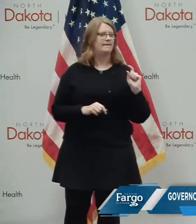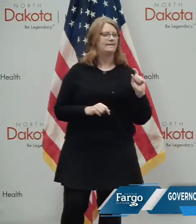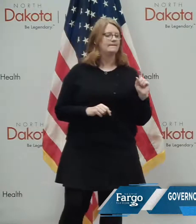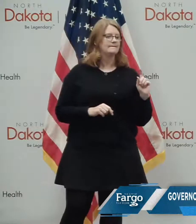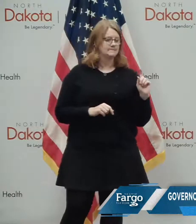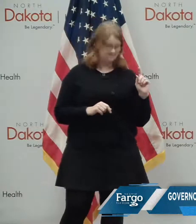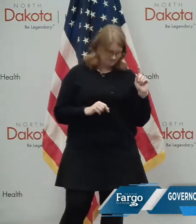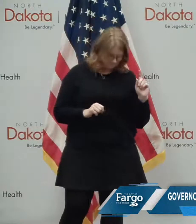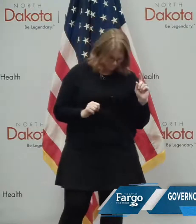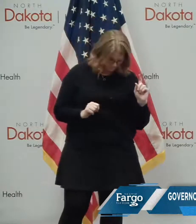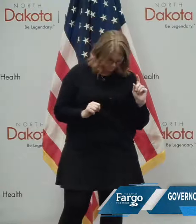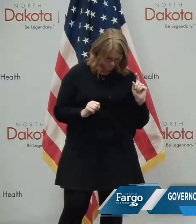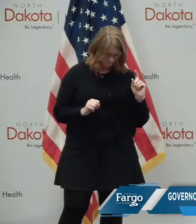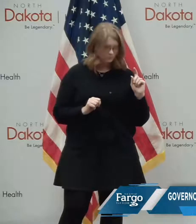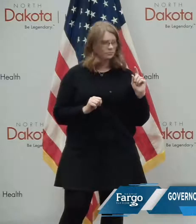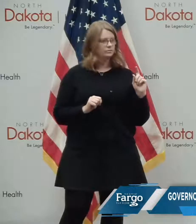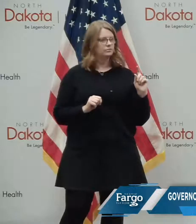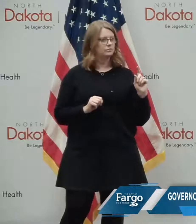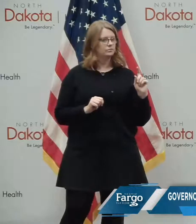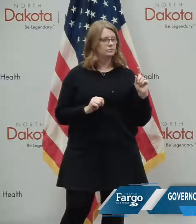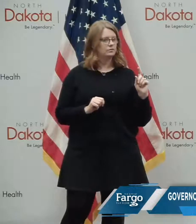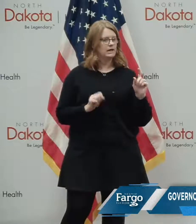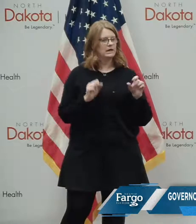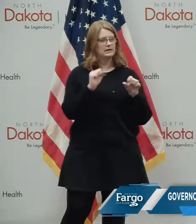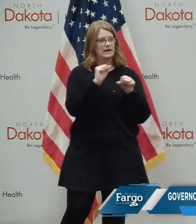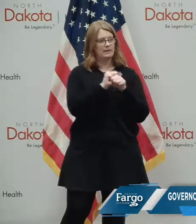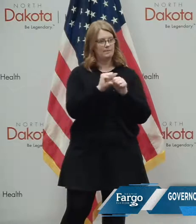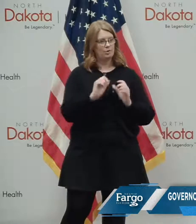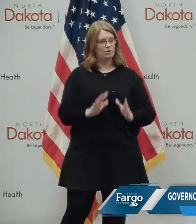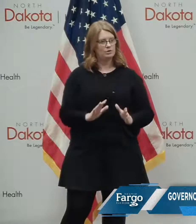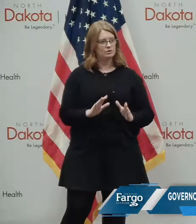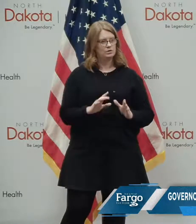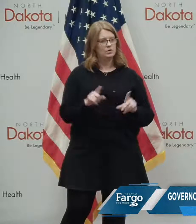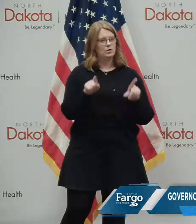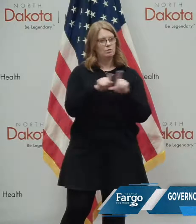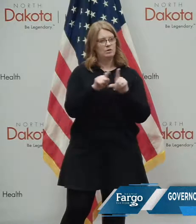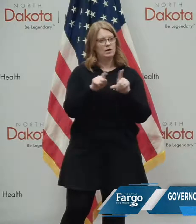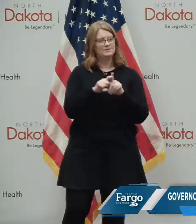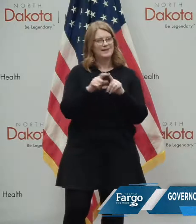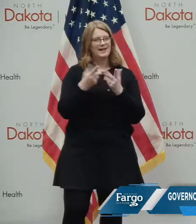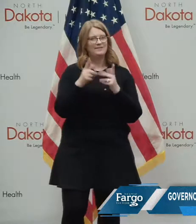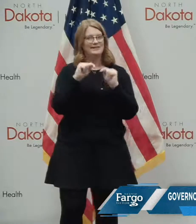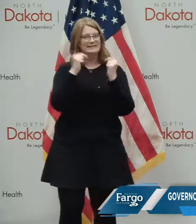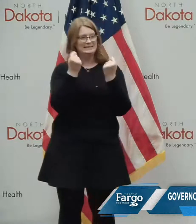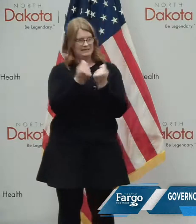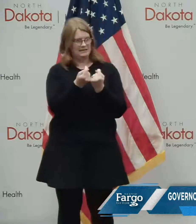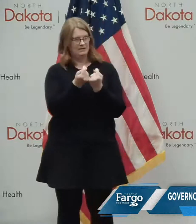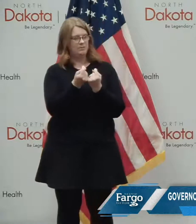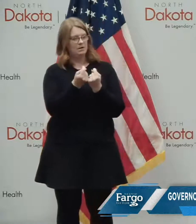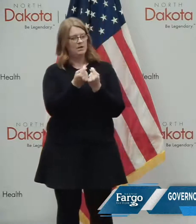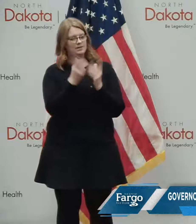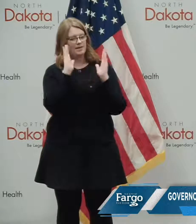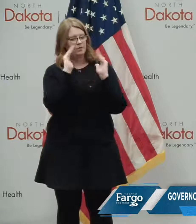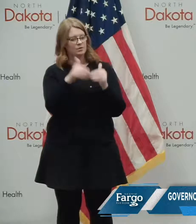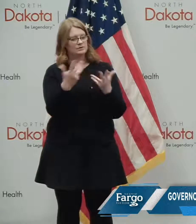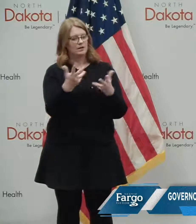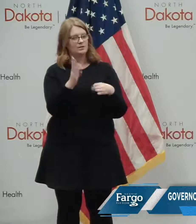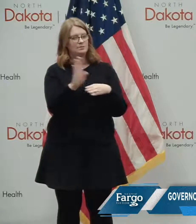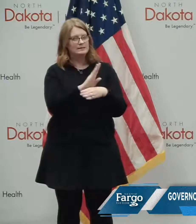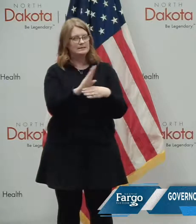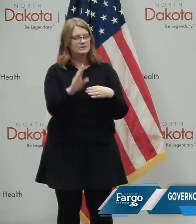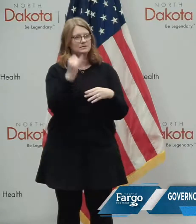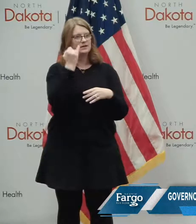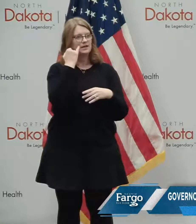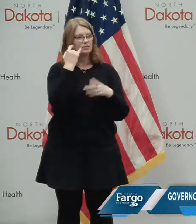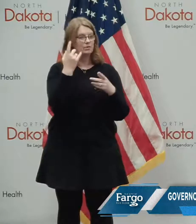of employers, we have a workplace team that follows up with employers that are seeing clusters